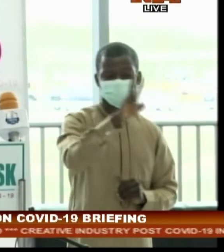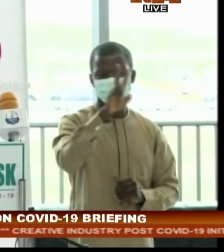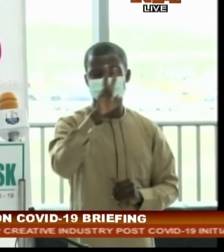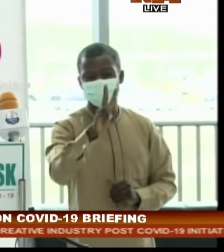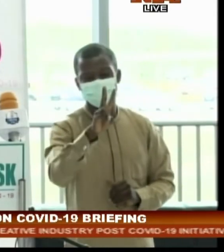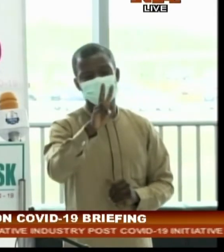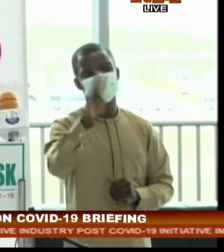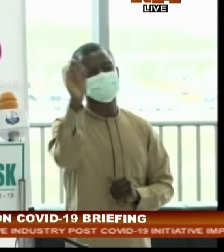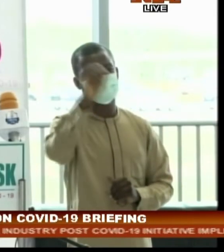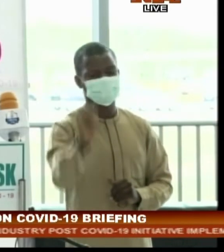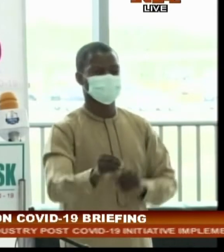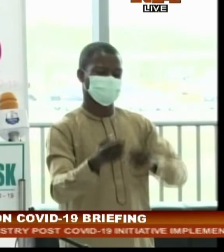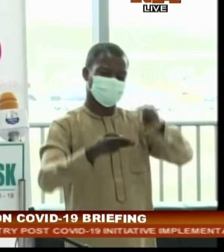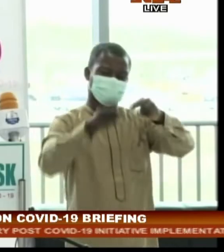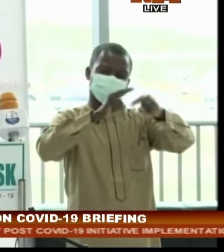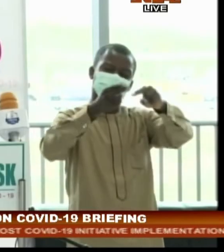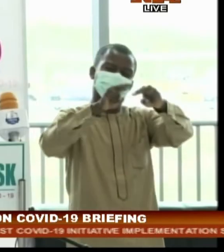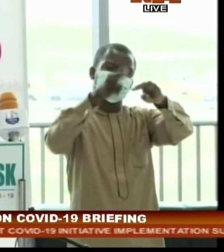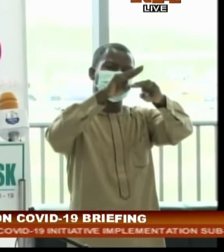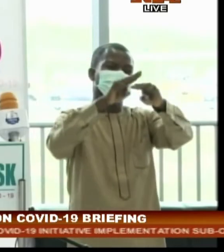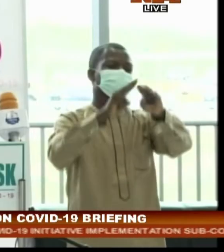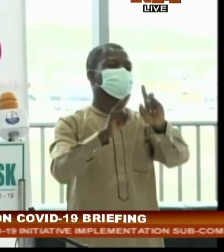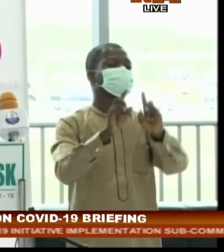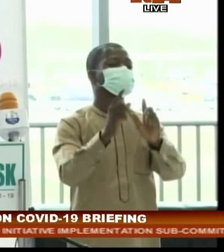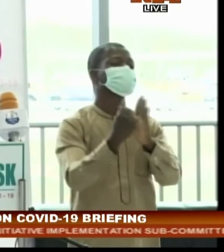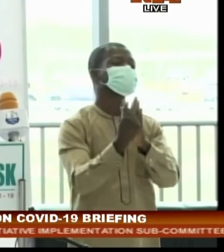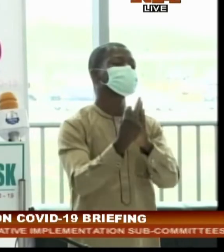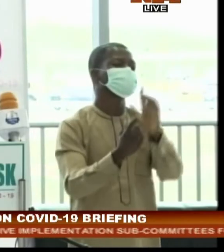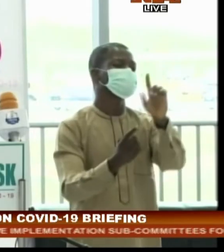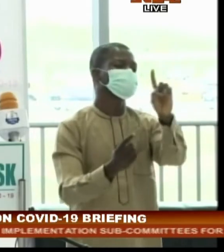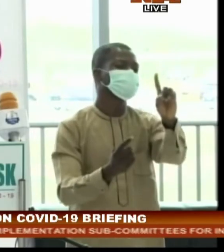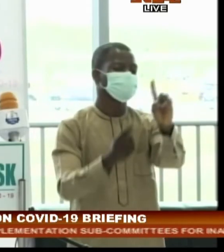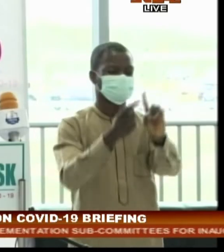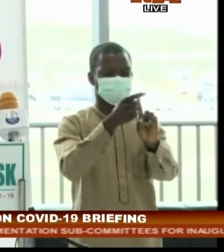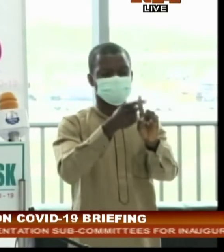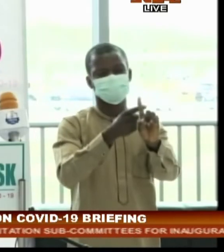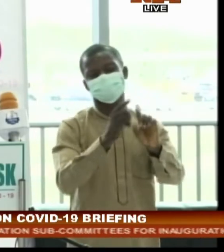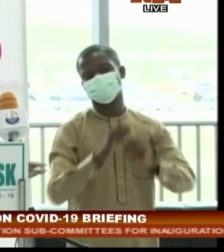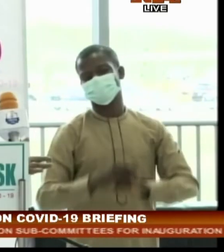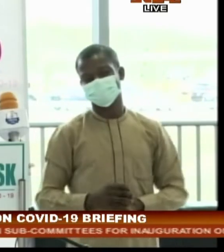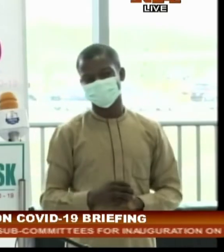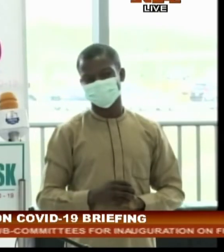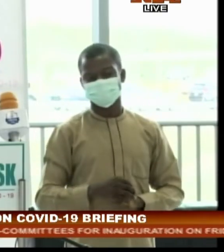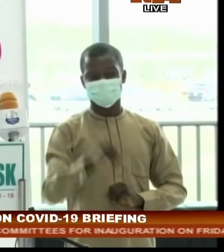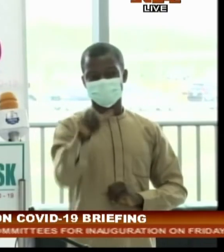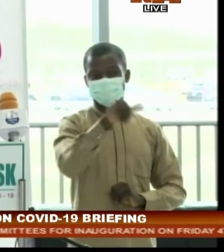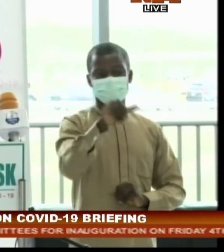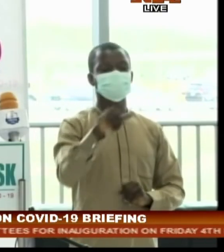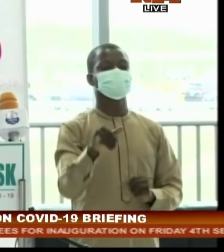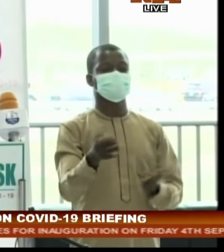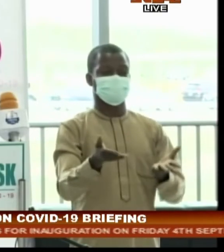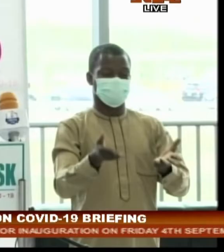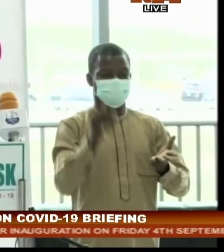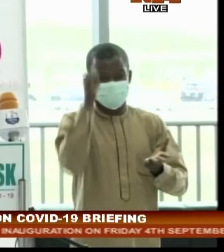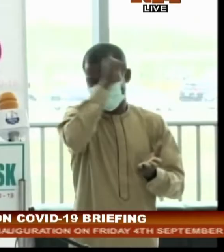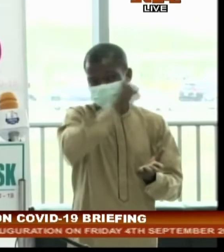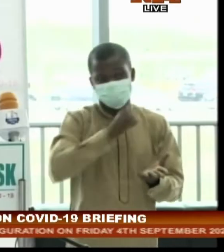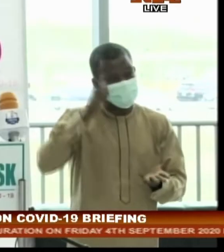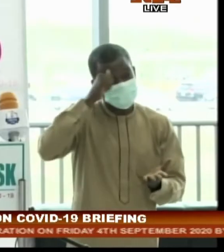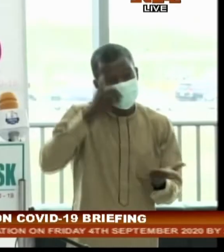42% increase within a period of 1 month. The same thing in Africa.